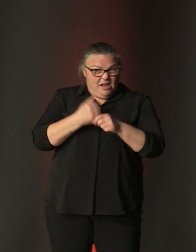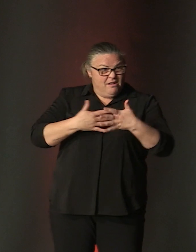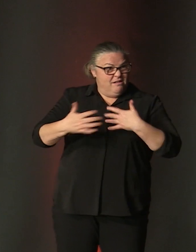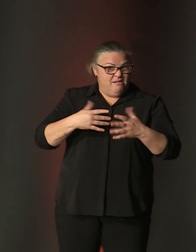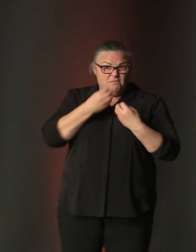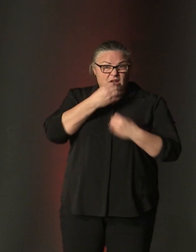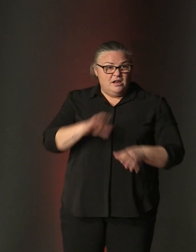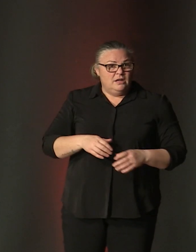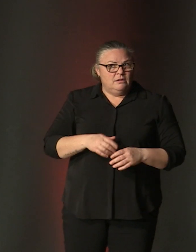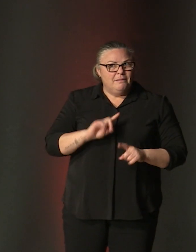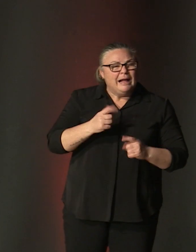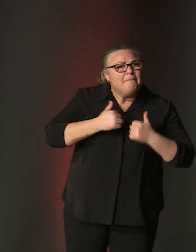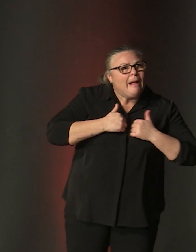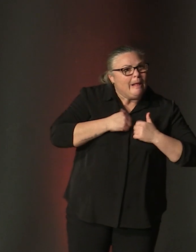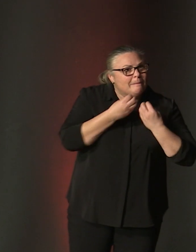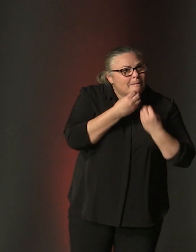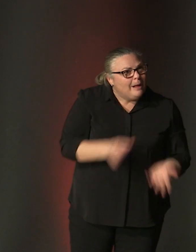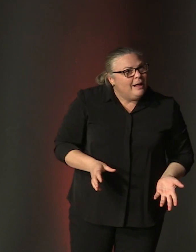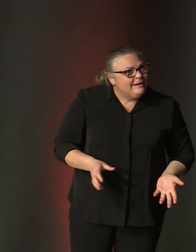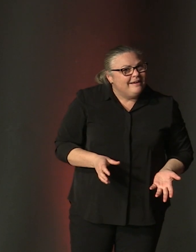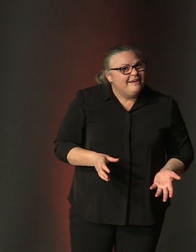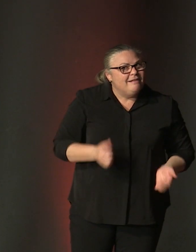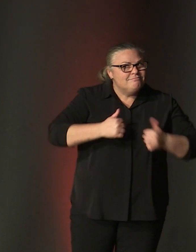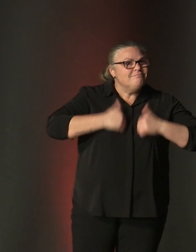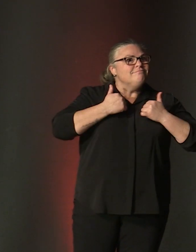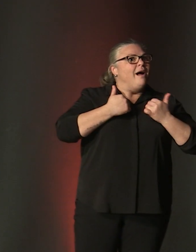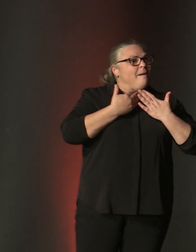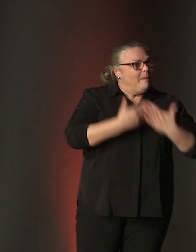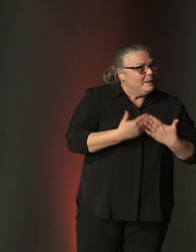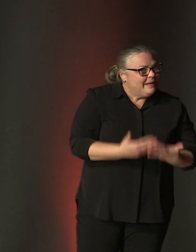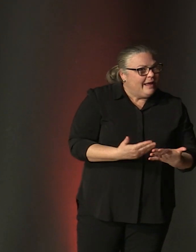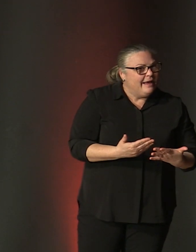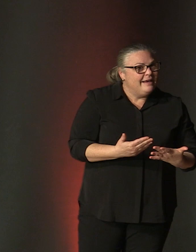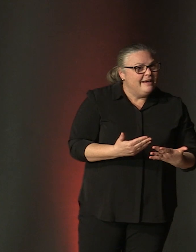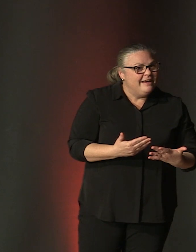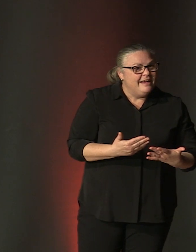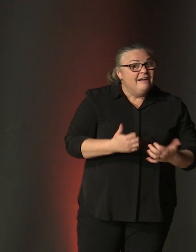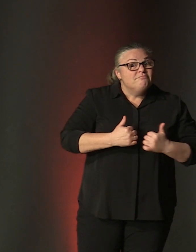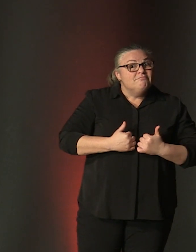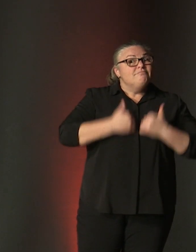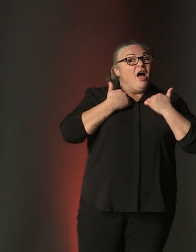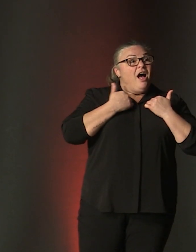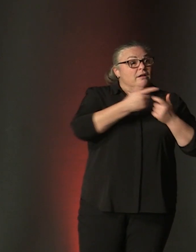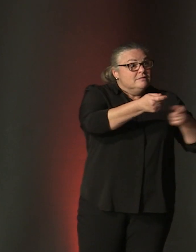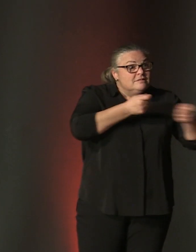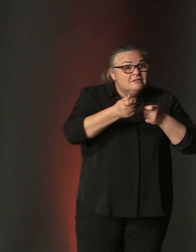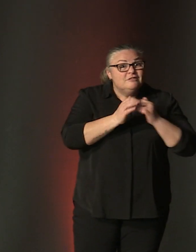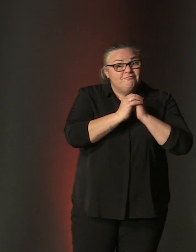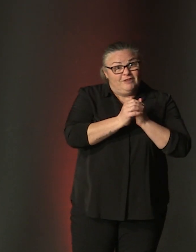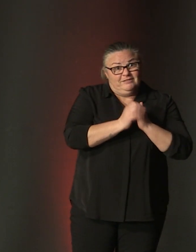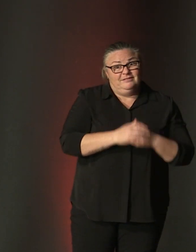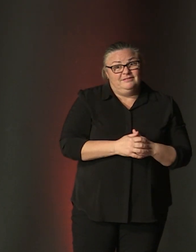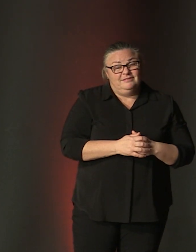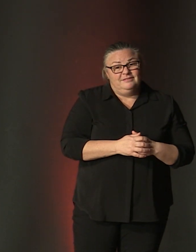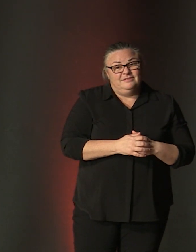good birthday party, even though it's our party, celebrating our birthday that we're throwing